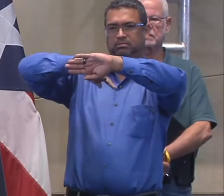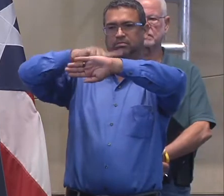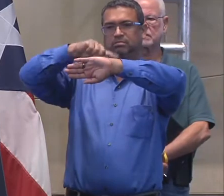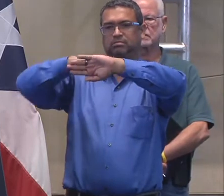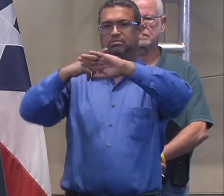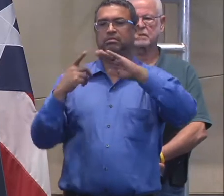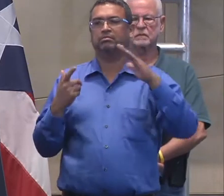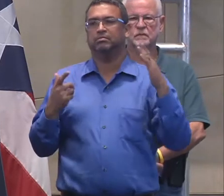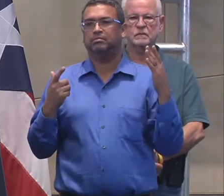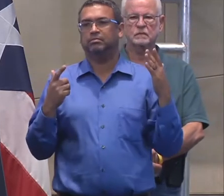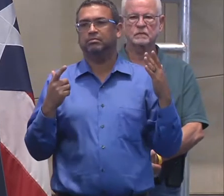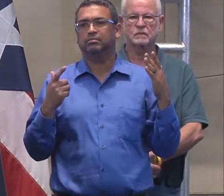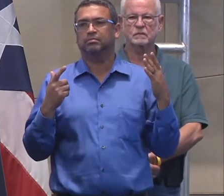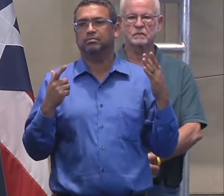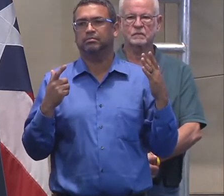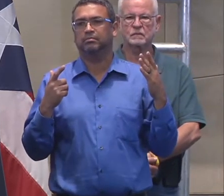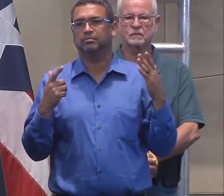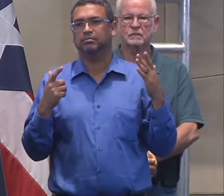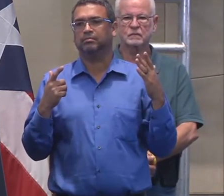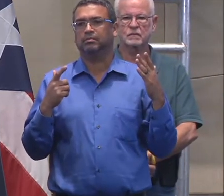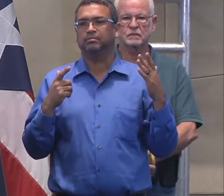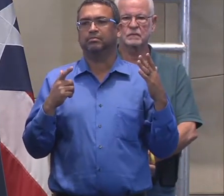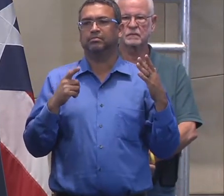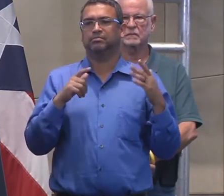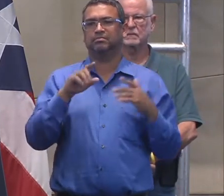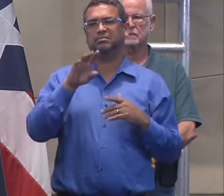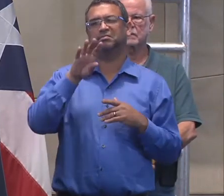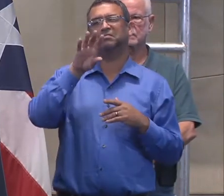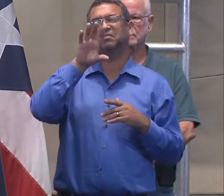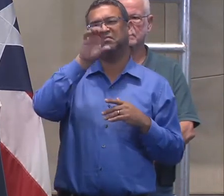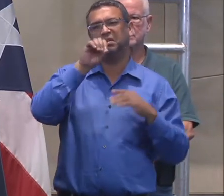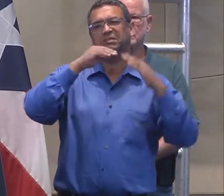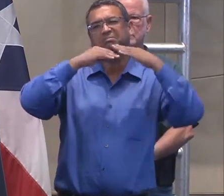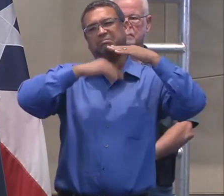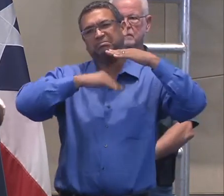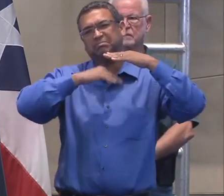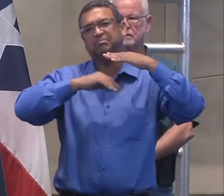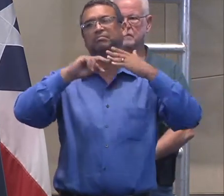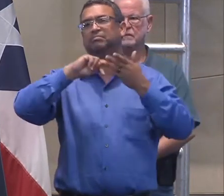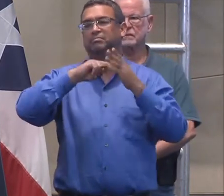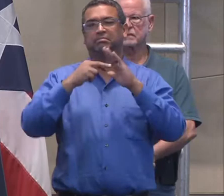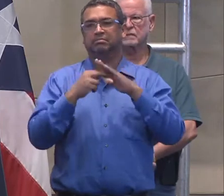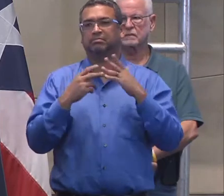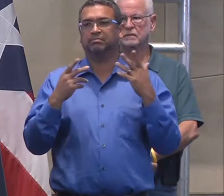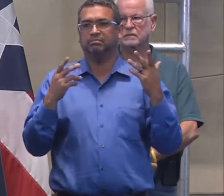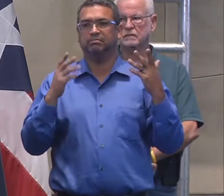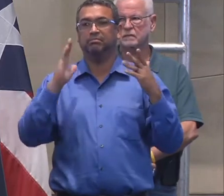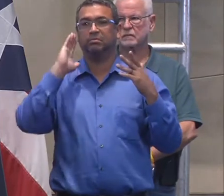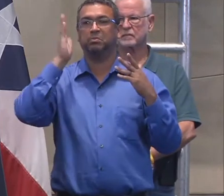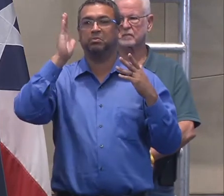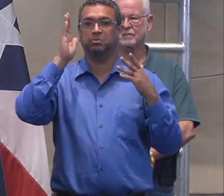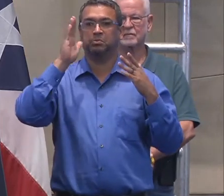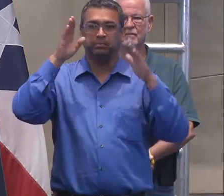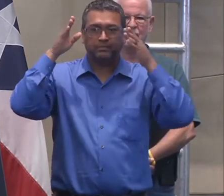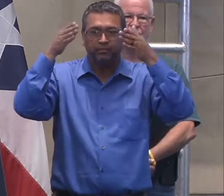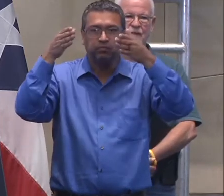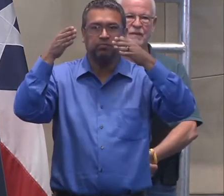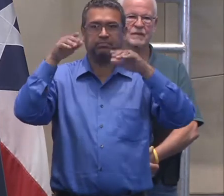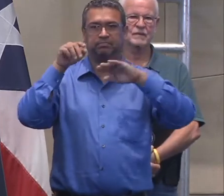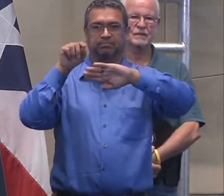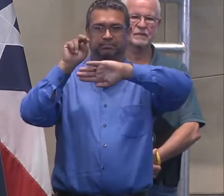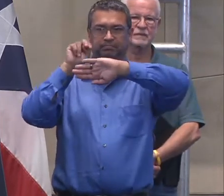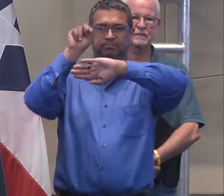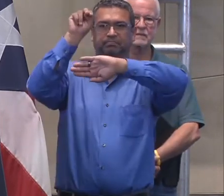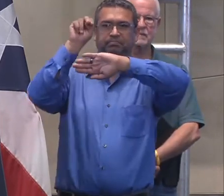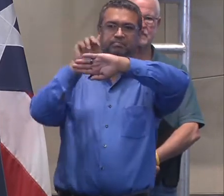have less than 50 percent. So our focus will be on those areas, both on